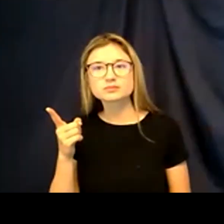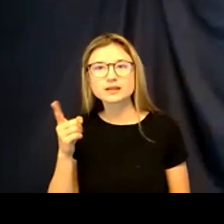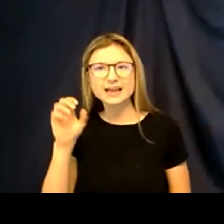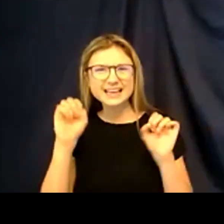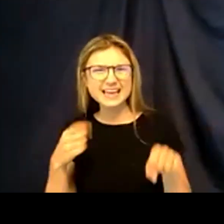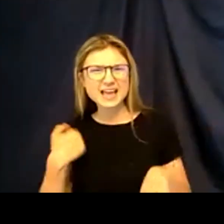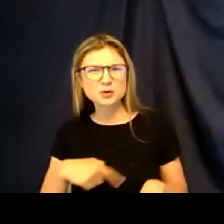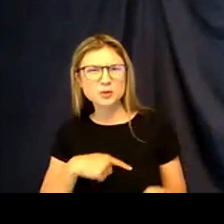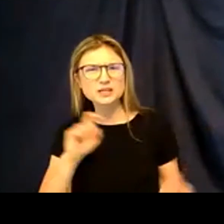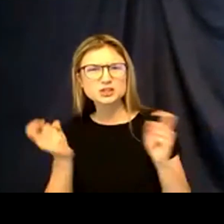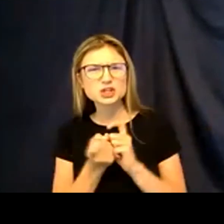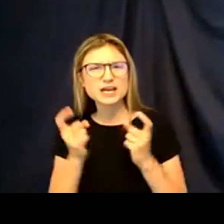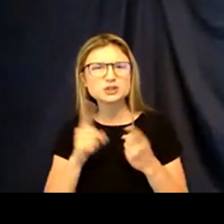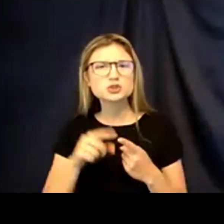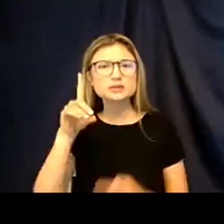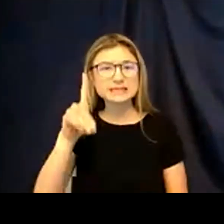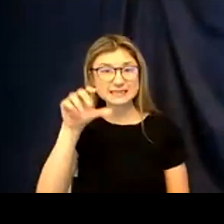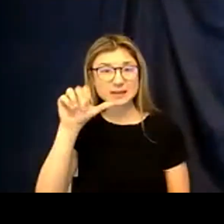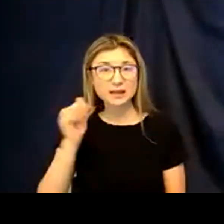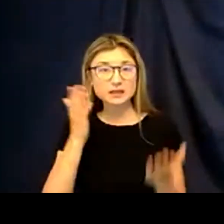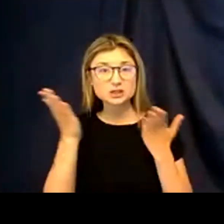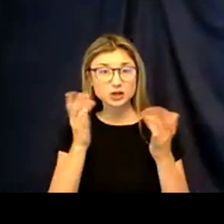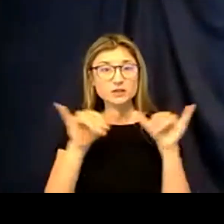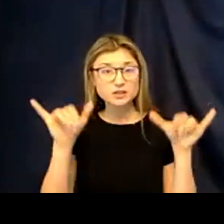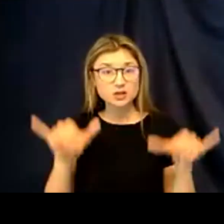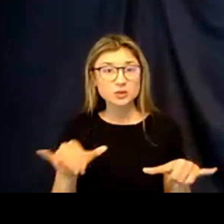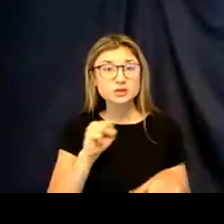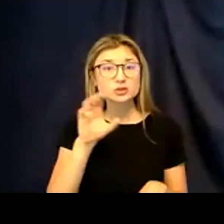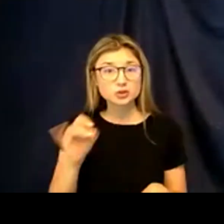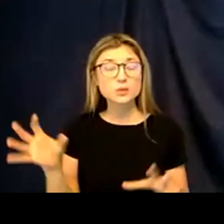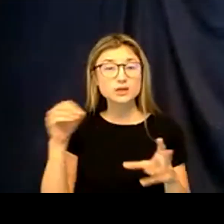disability service system so that it also includes ICFs?